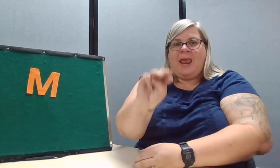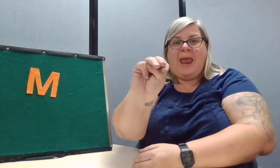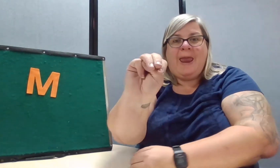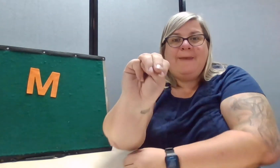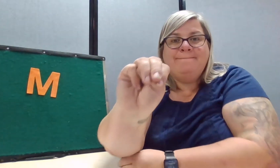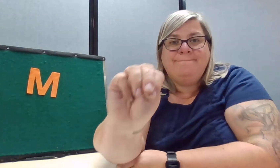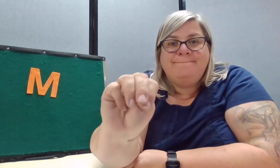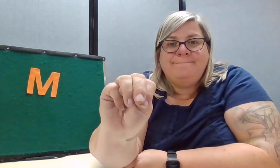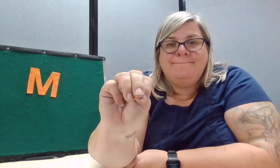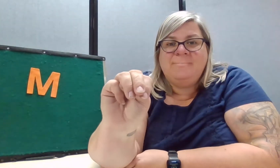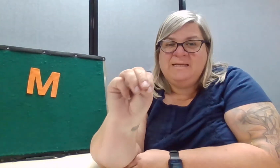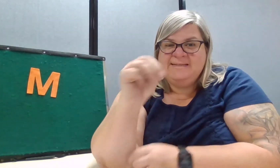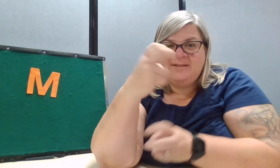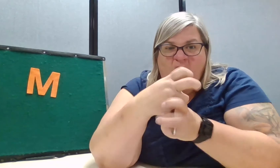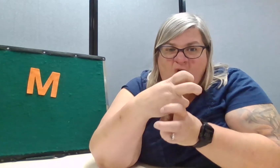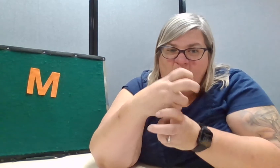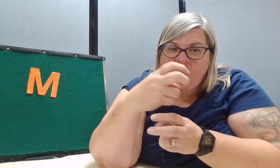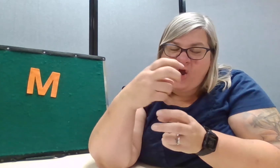Next, we have the letter M.